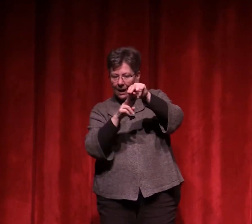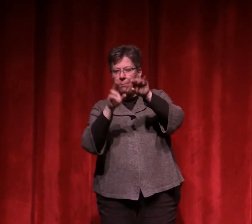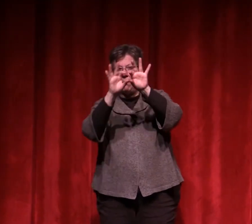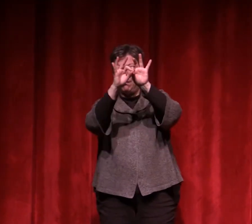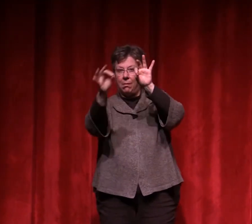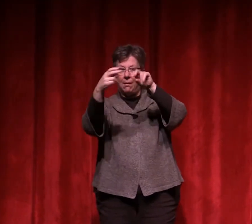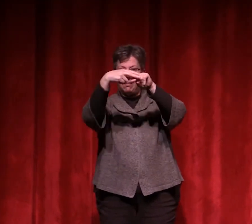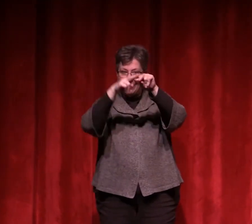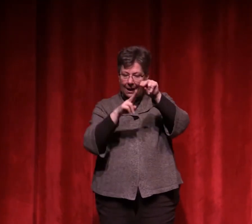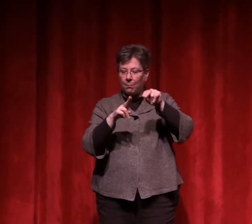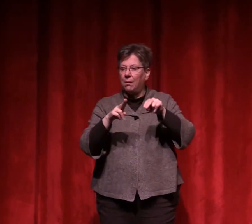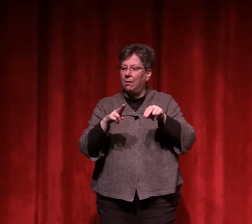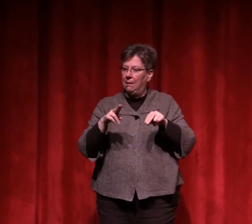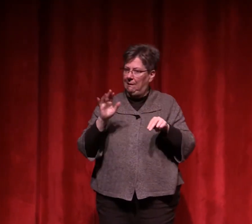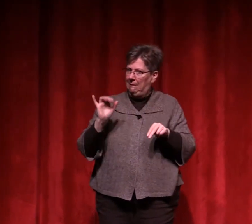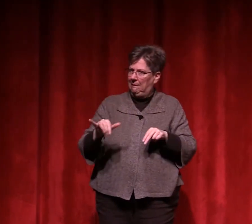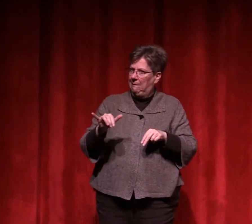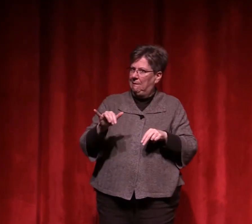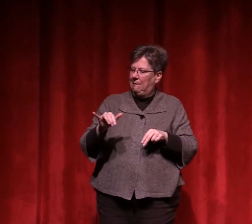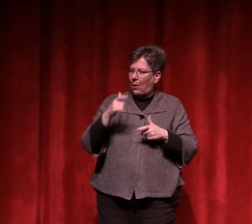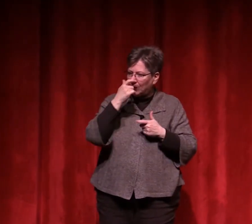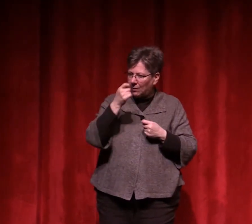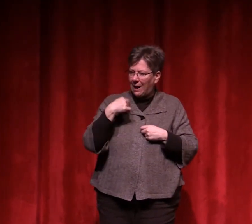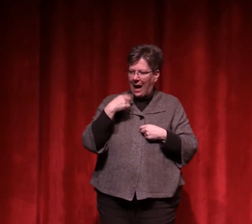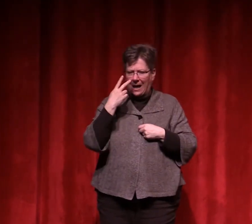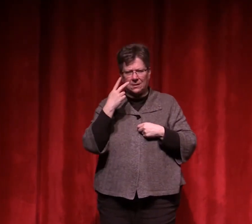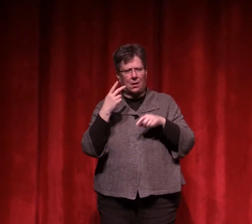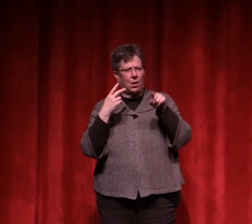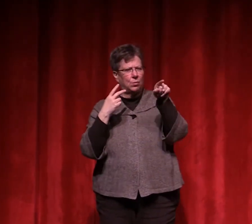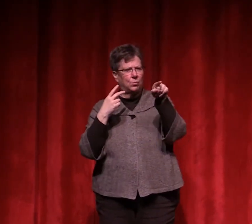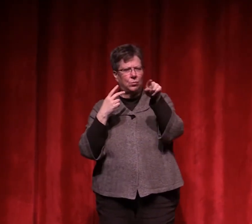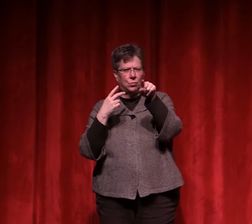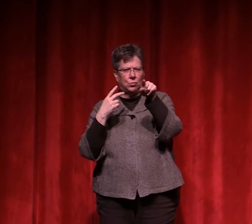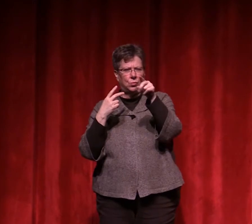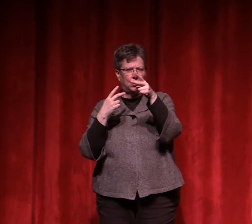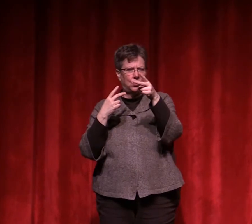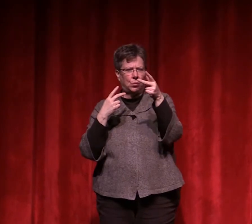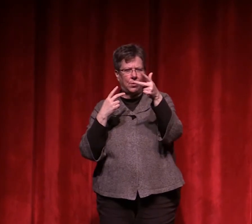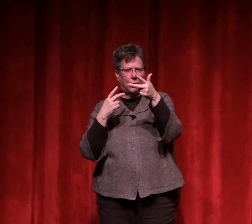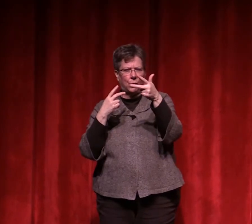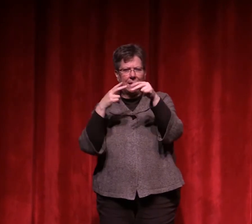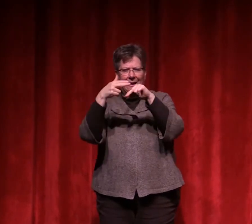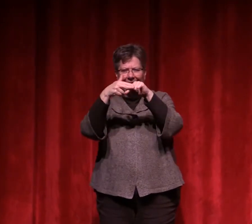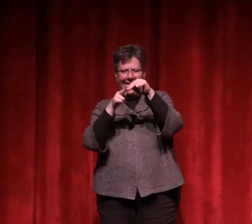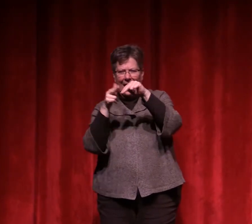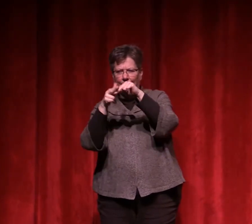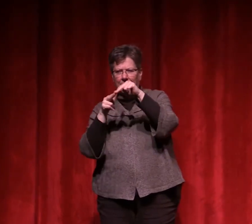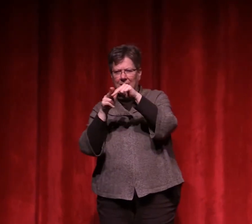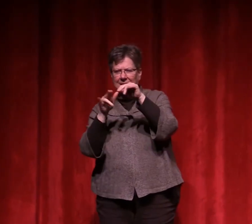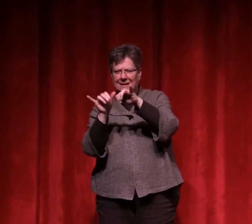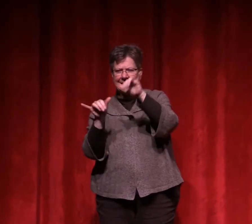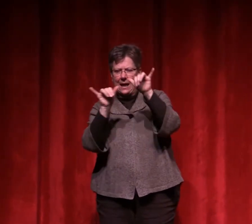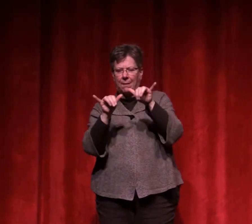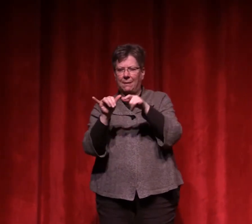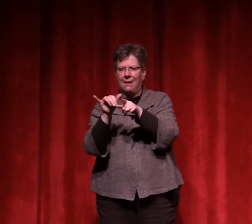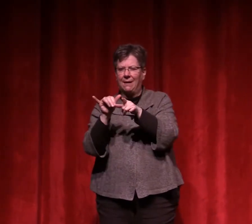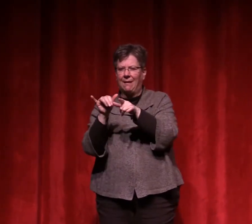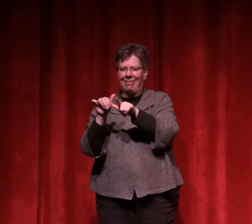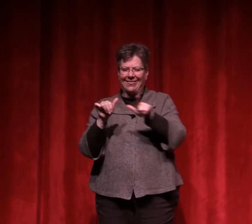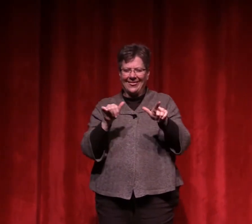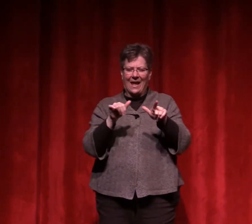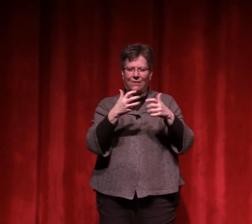became interesting fast because I saw two or three labels that said the exact same thing. Left engine,